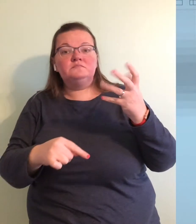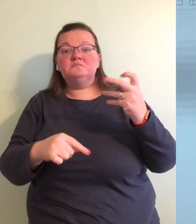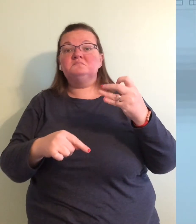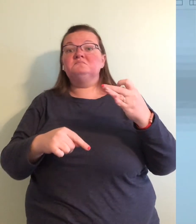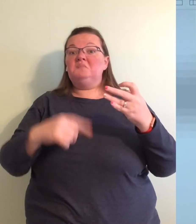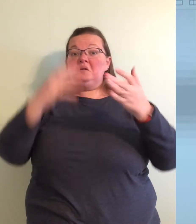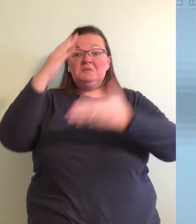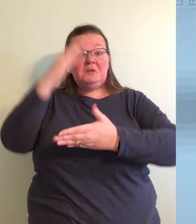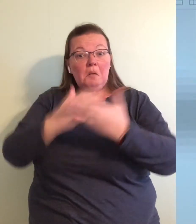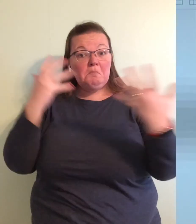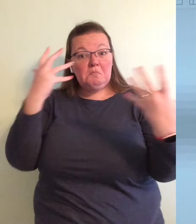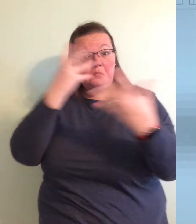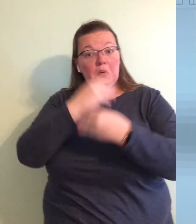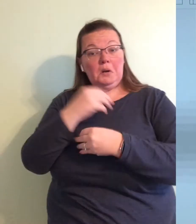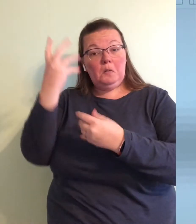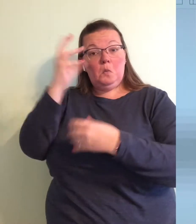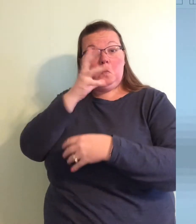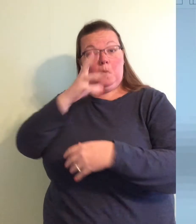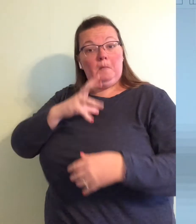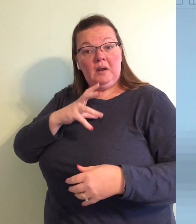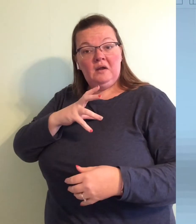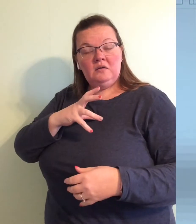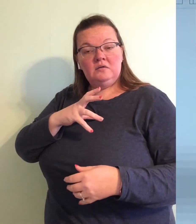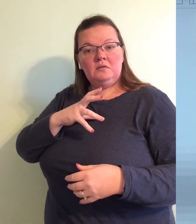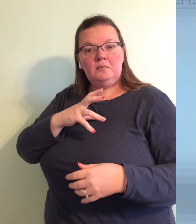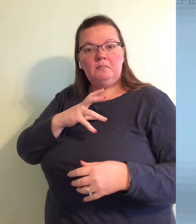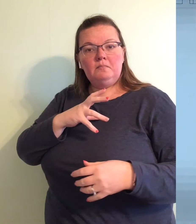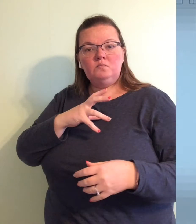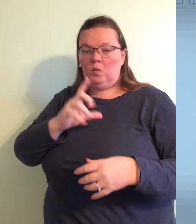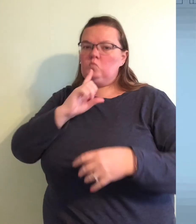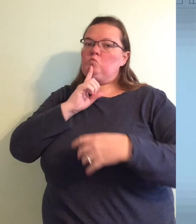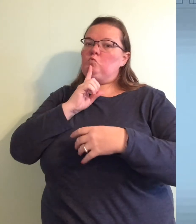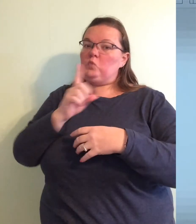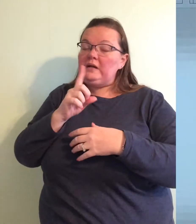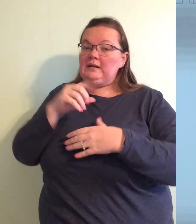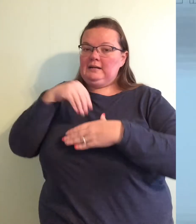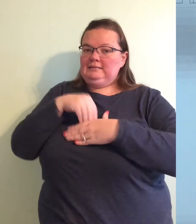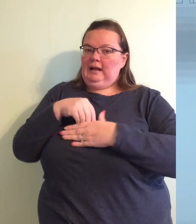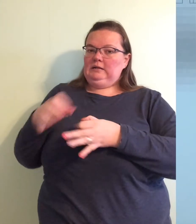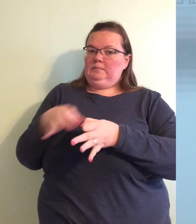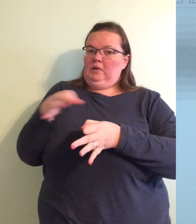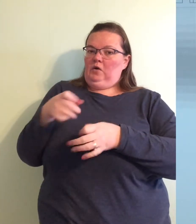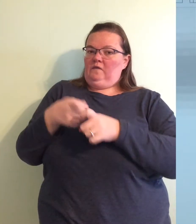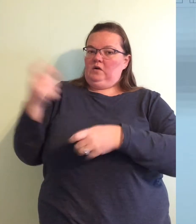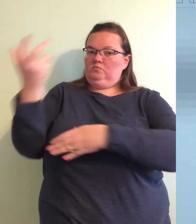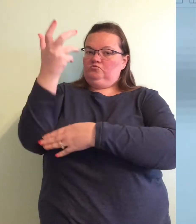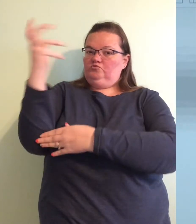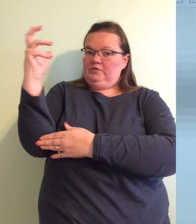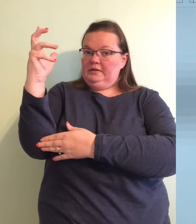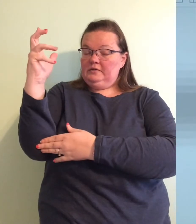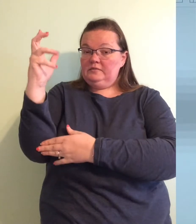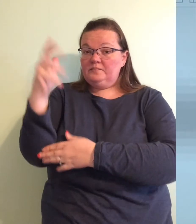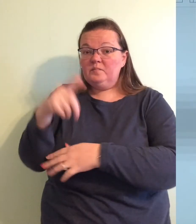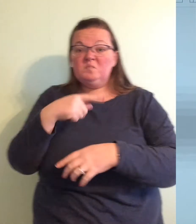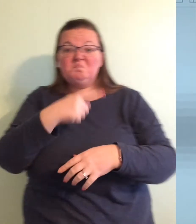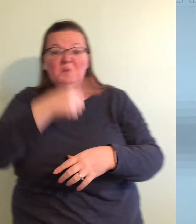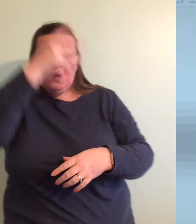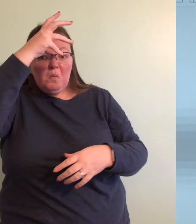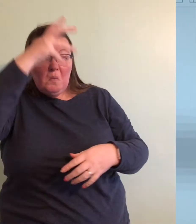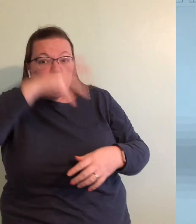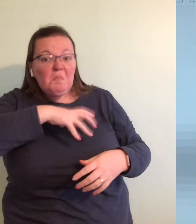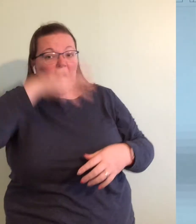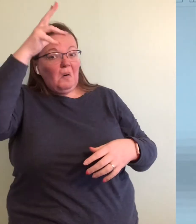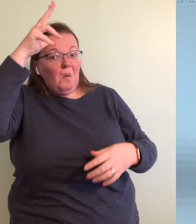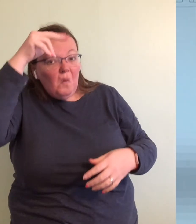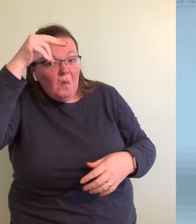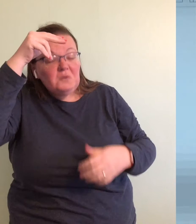were lovely stone shapes that looked like women, but who were really the spirits of trees. There were the great shapes of a centaur and a